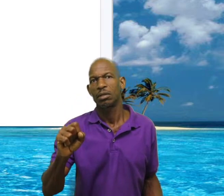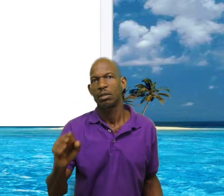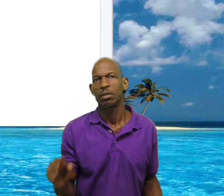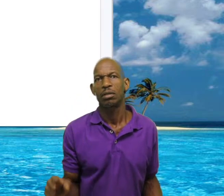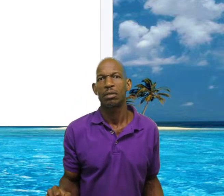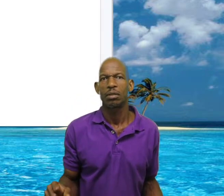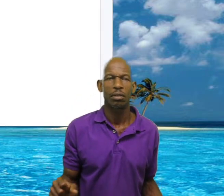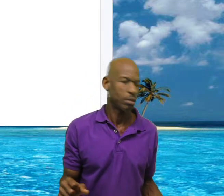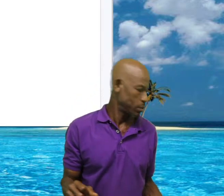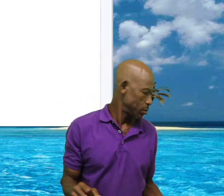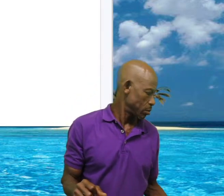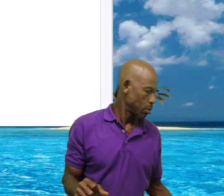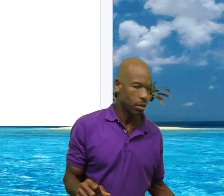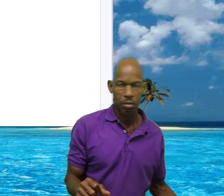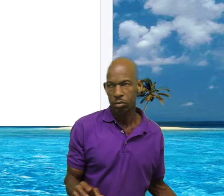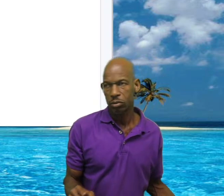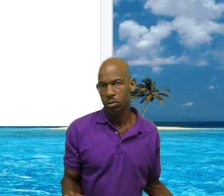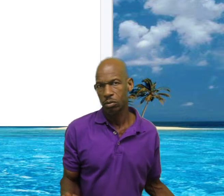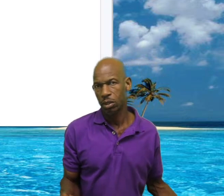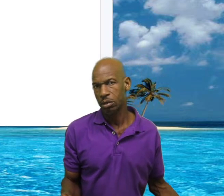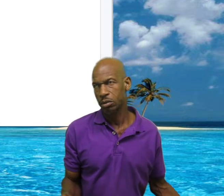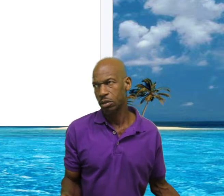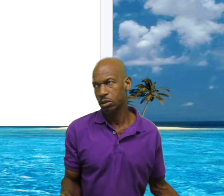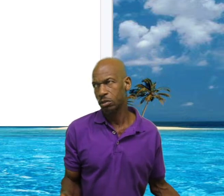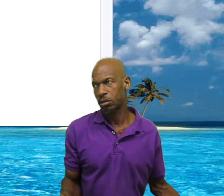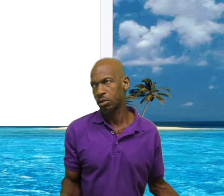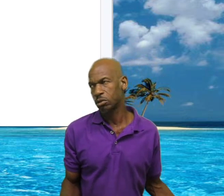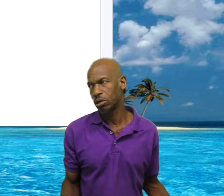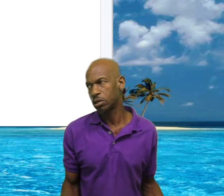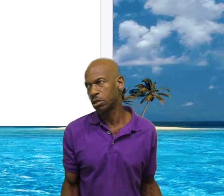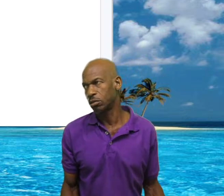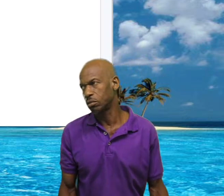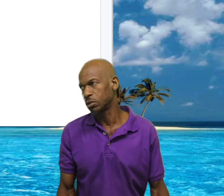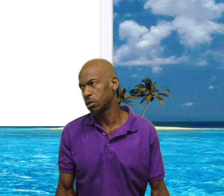you're going in, yes, Google again.